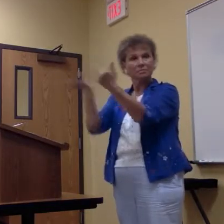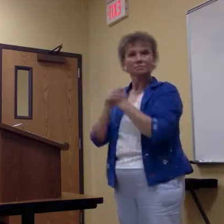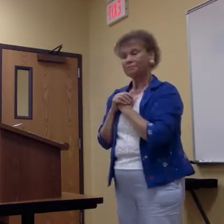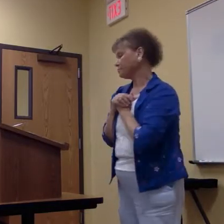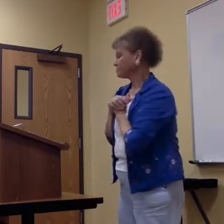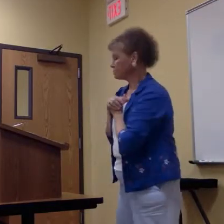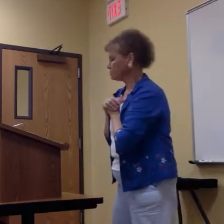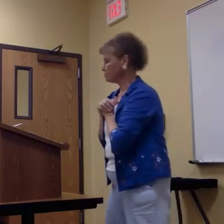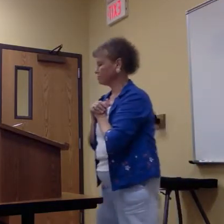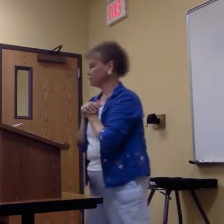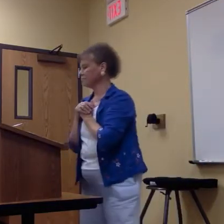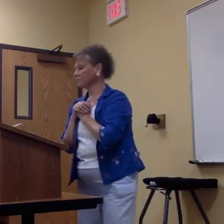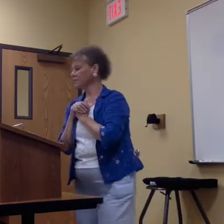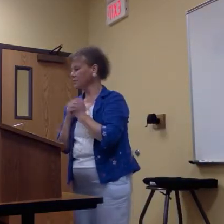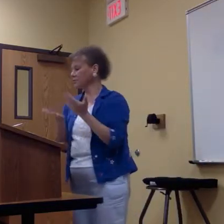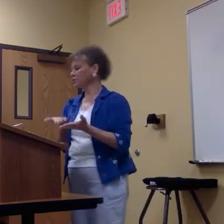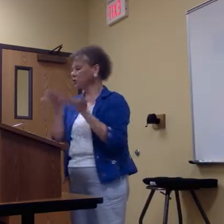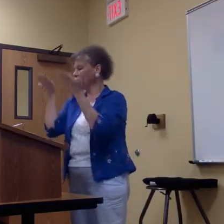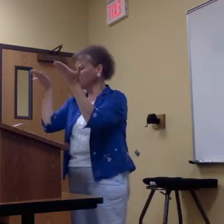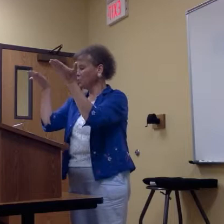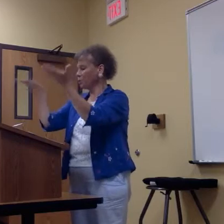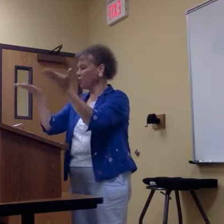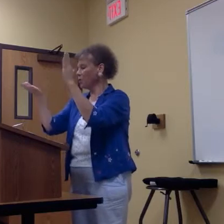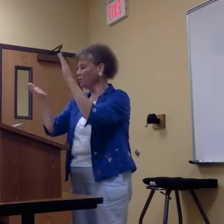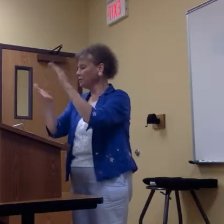So to propose marriage.